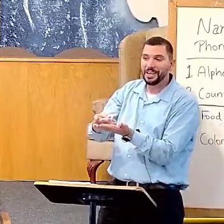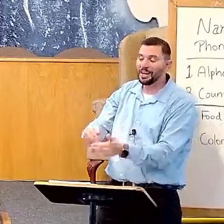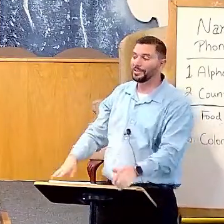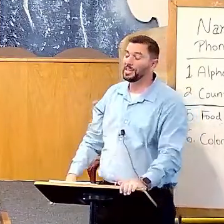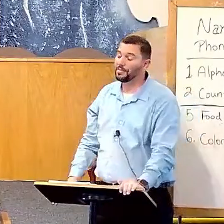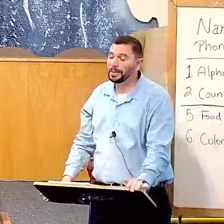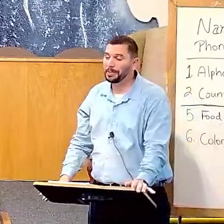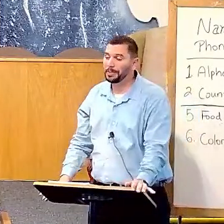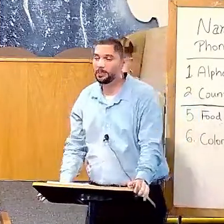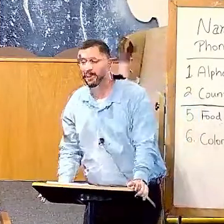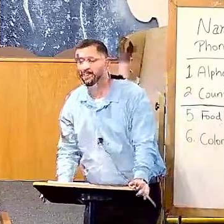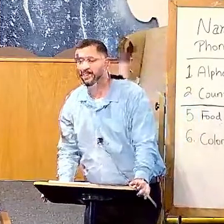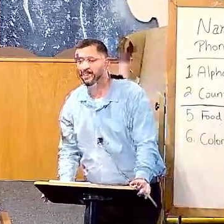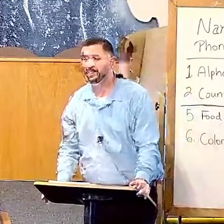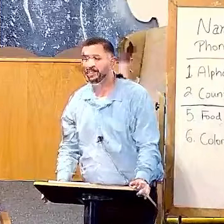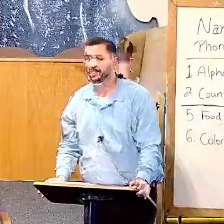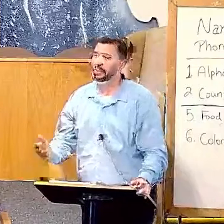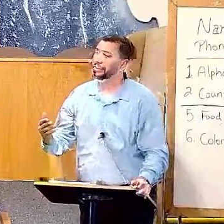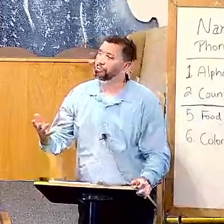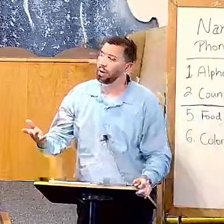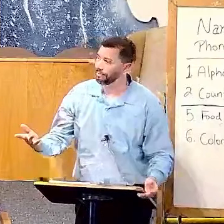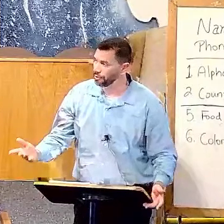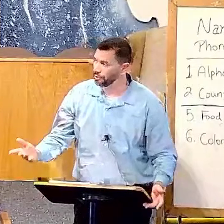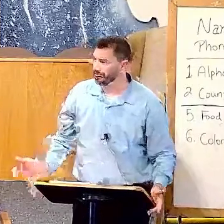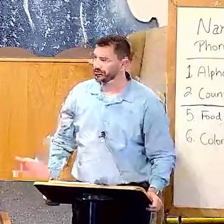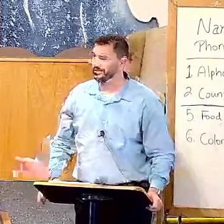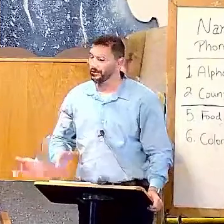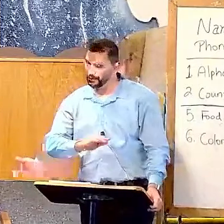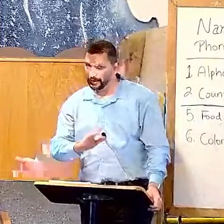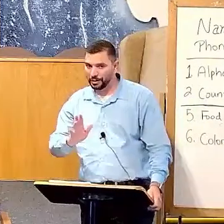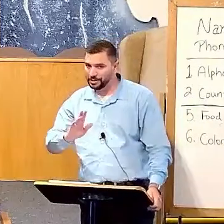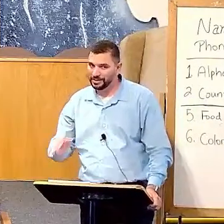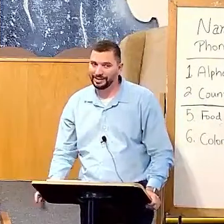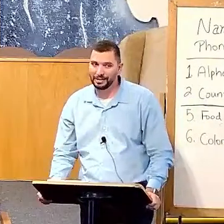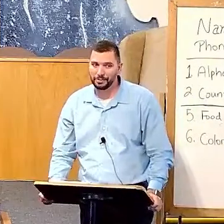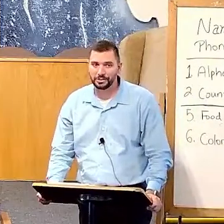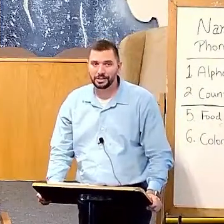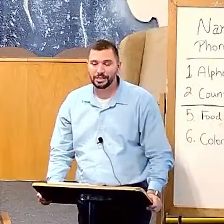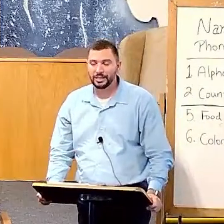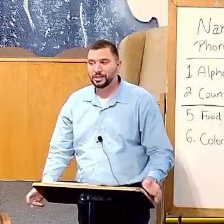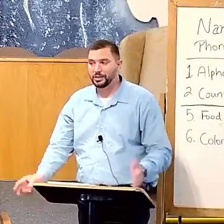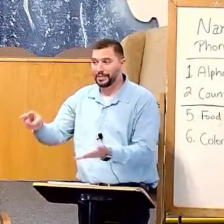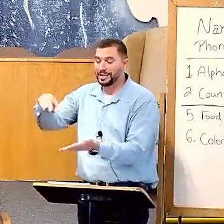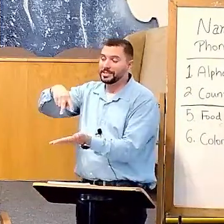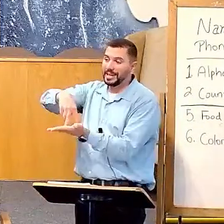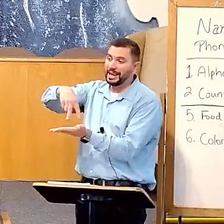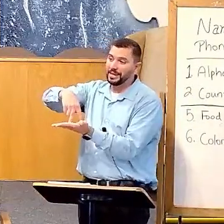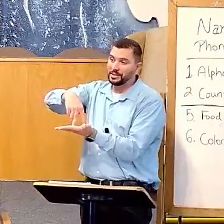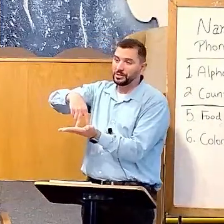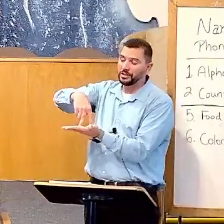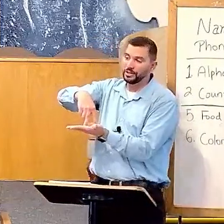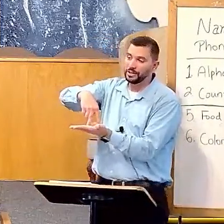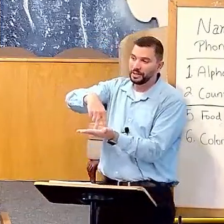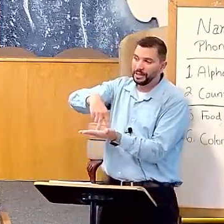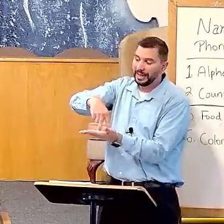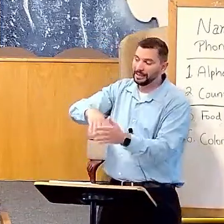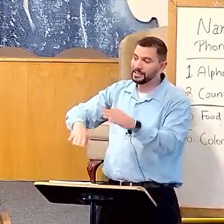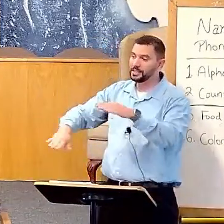deaf people will try to, they do have jokes that only work in sign language. So if that's stand, and this is